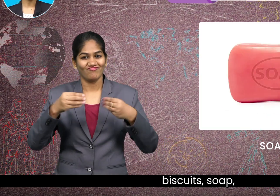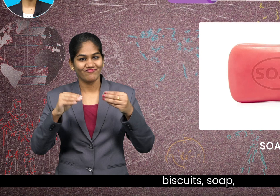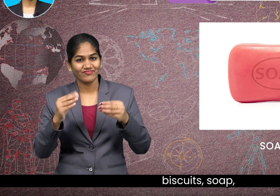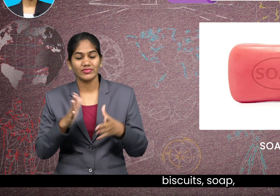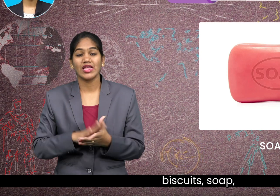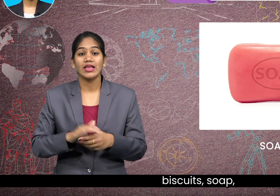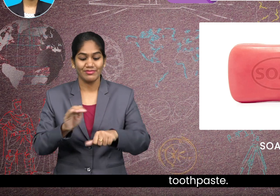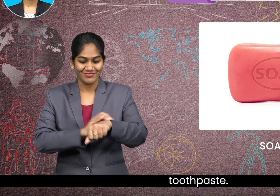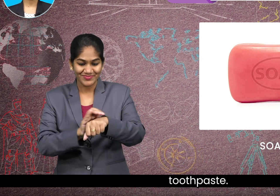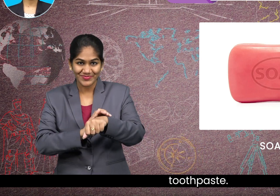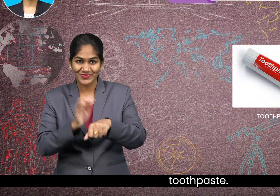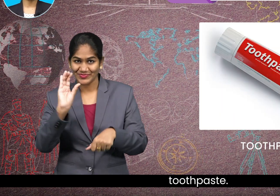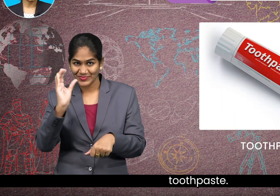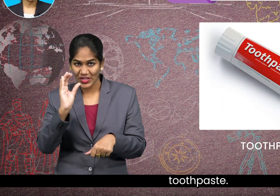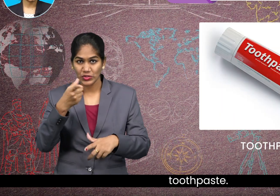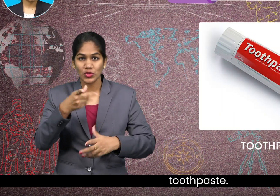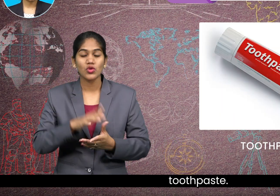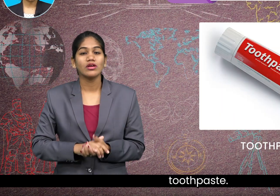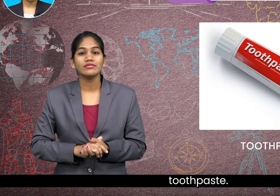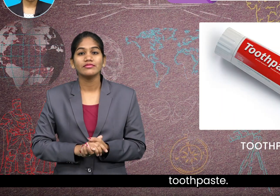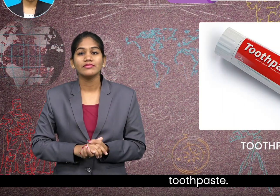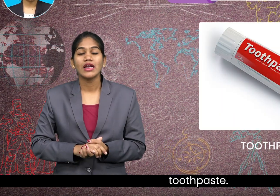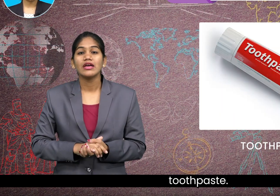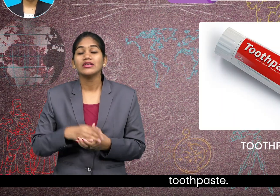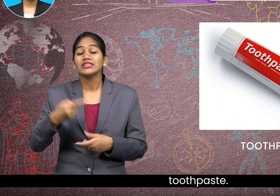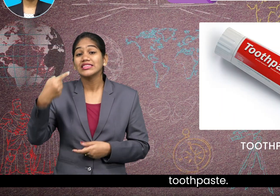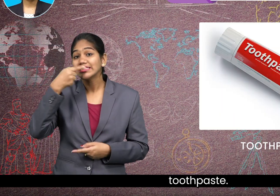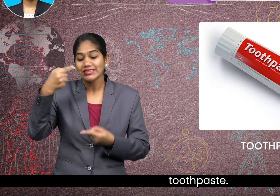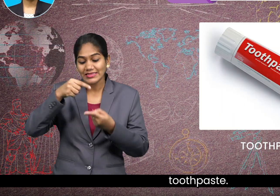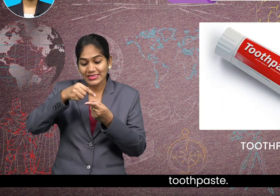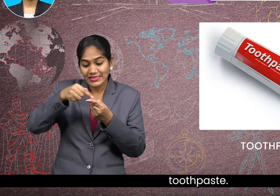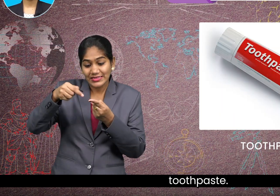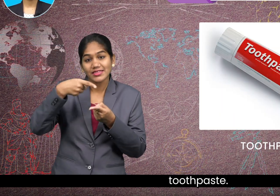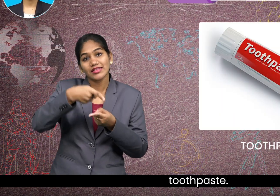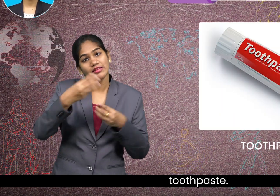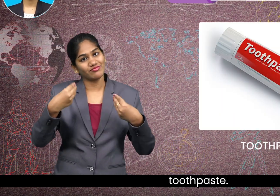soap, toothpaste,